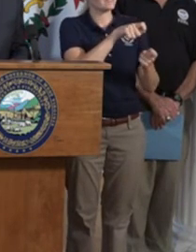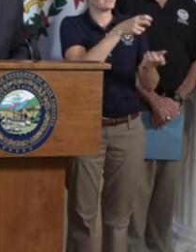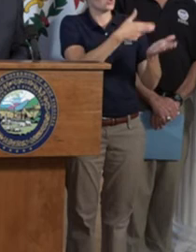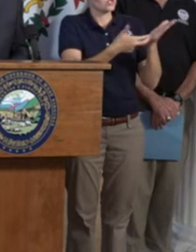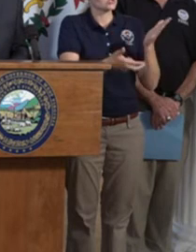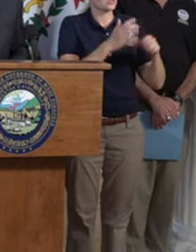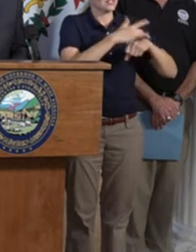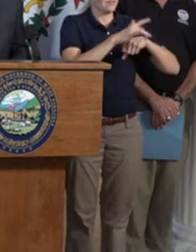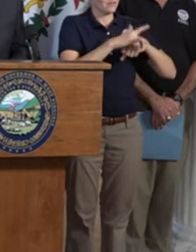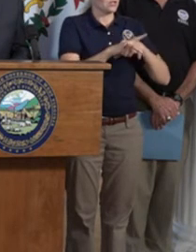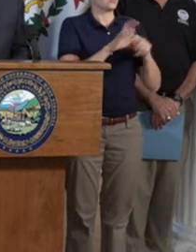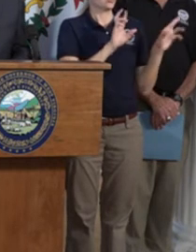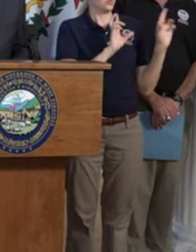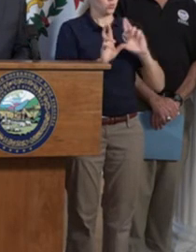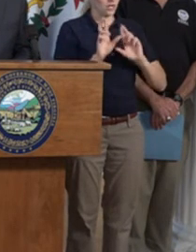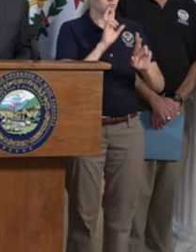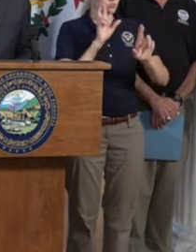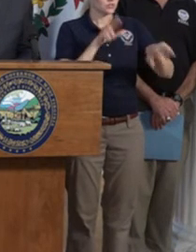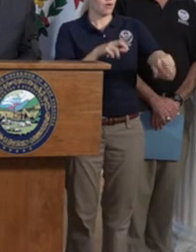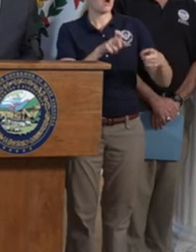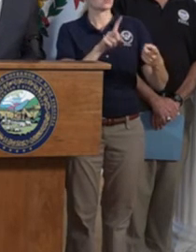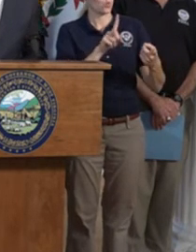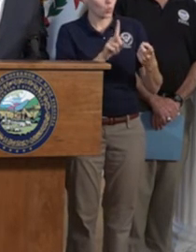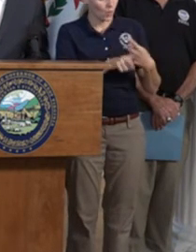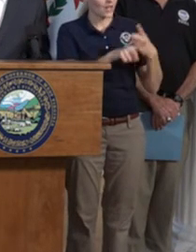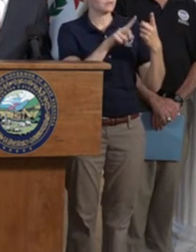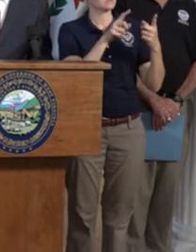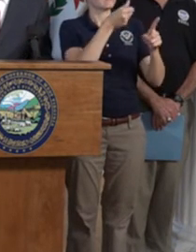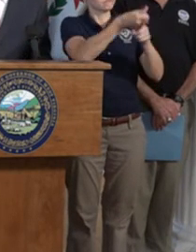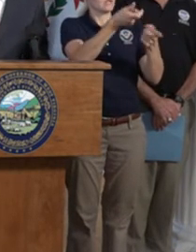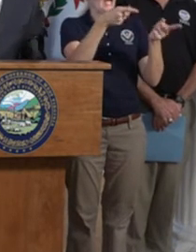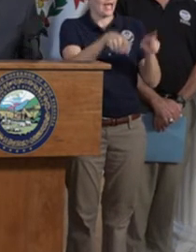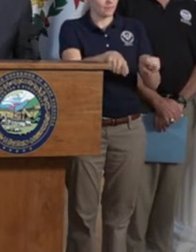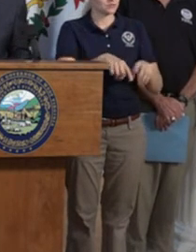as quickly as the event hits. Other questions?